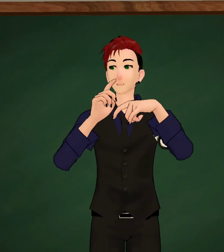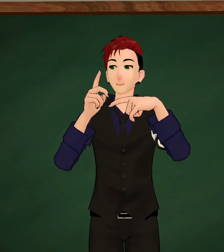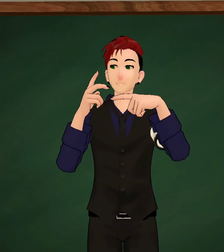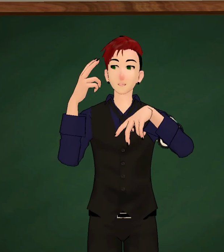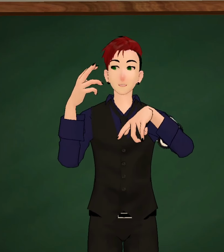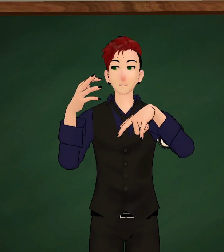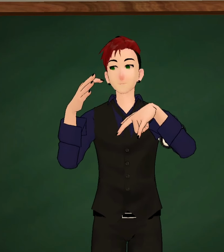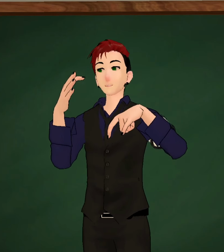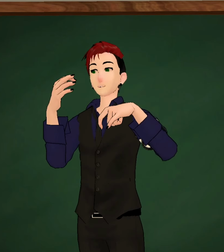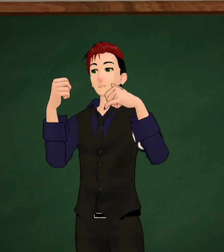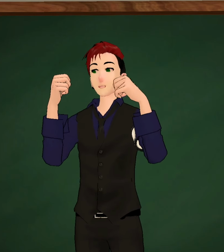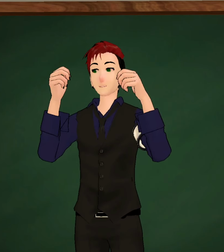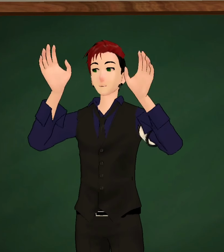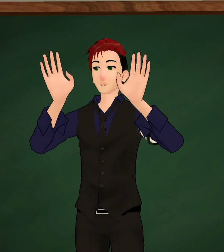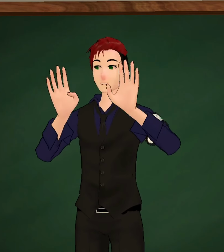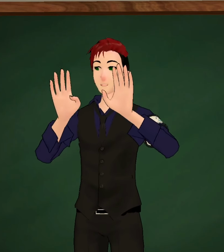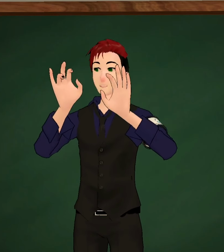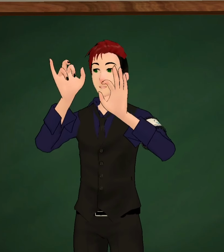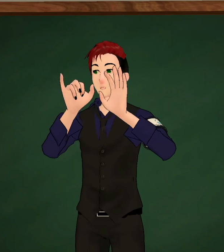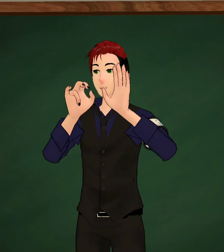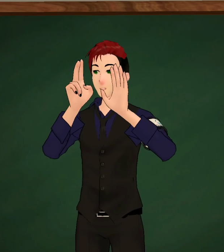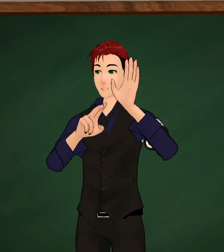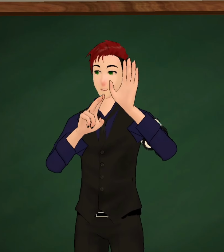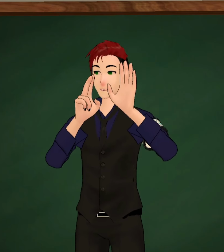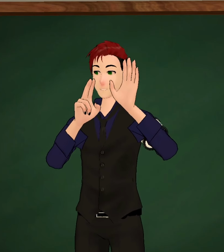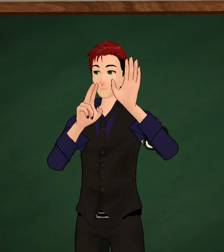you see it. There are some amazing YouTube videos.